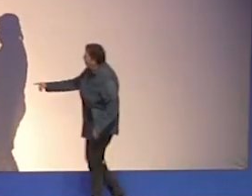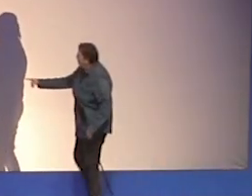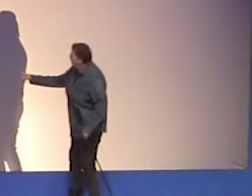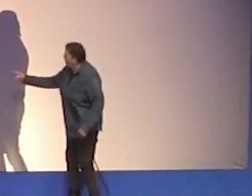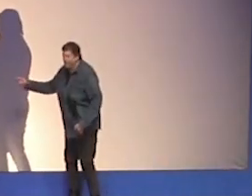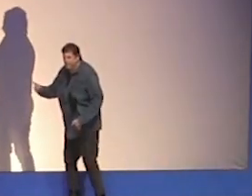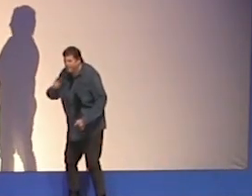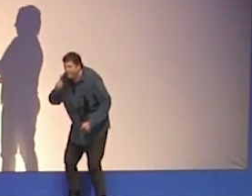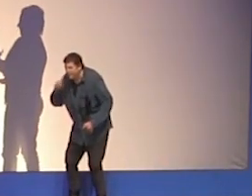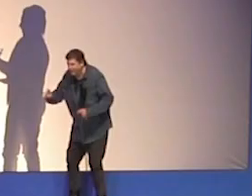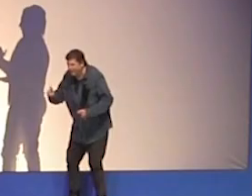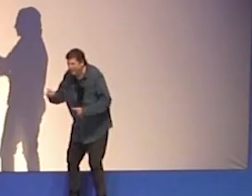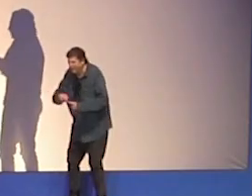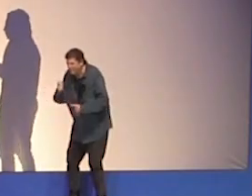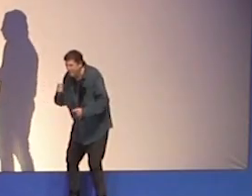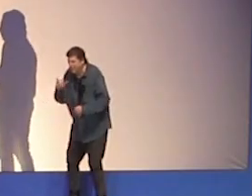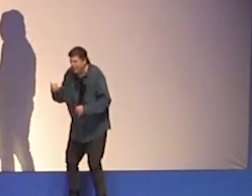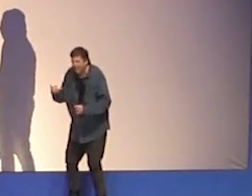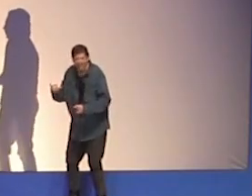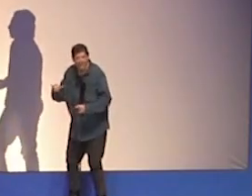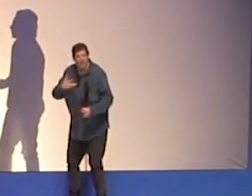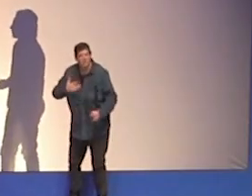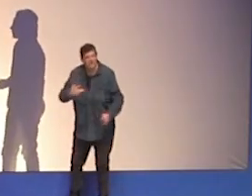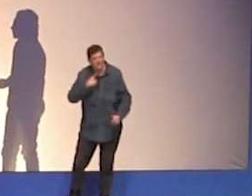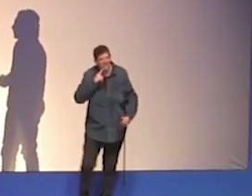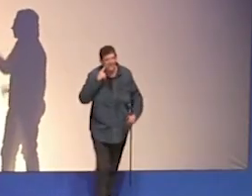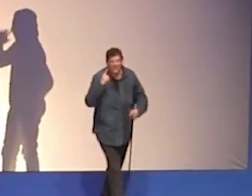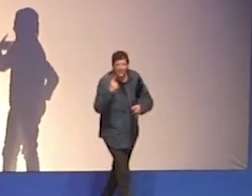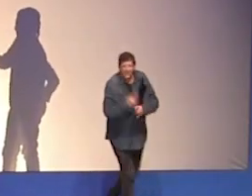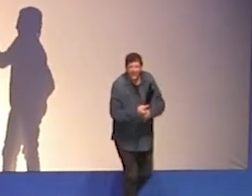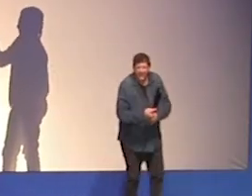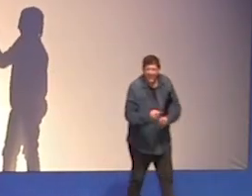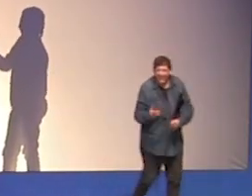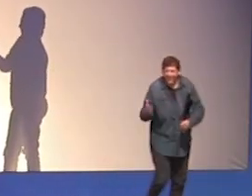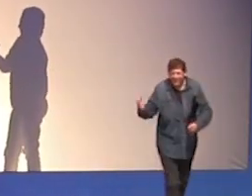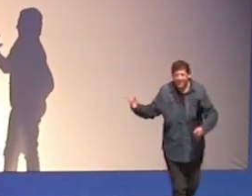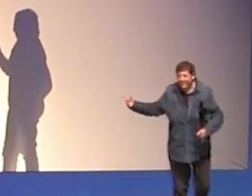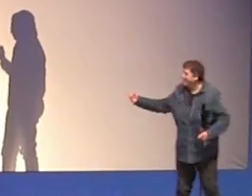Hey, are you deaf? Yes, I sure Oh, am. you're deaf. Oh, Oh, where are you you from? around here? Oh, these are the questions we tend to ask, Hi.